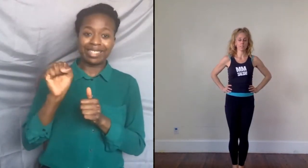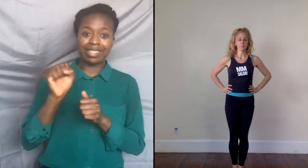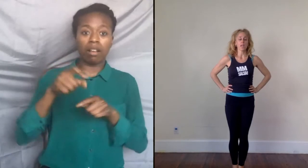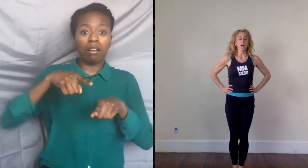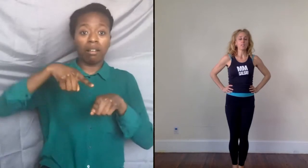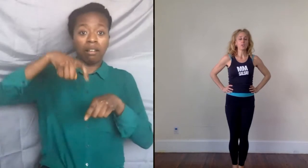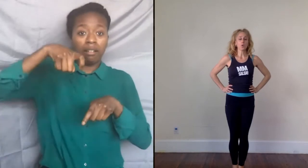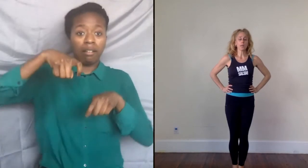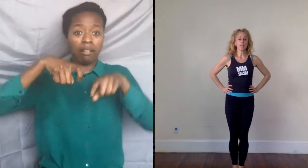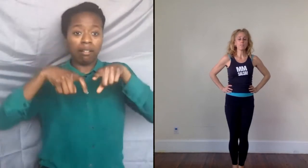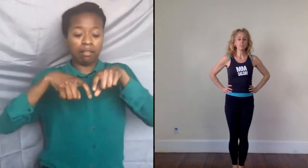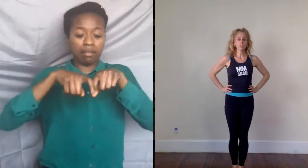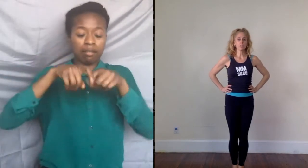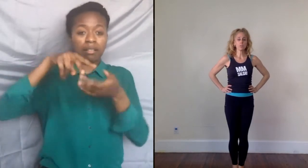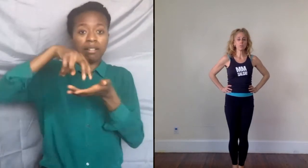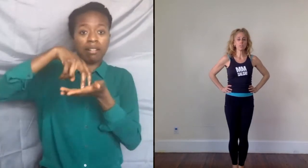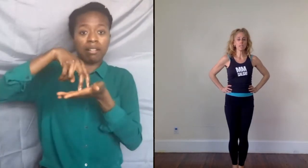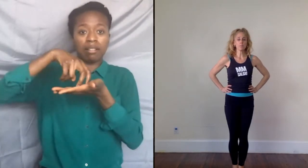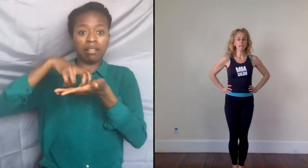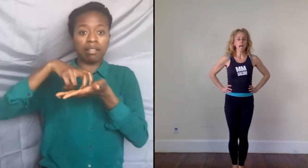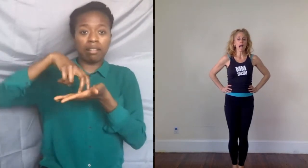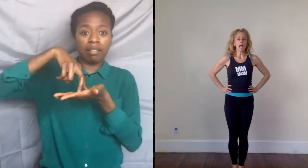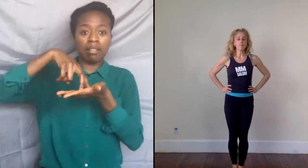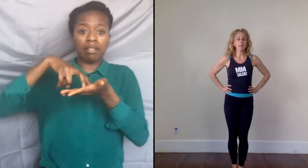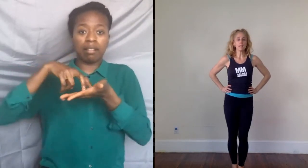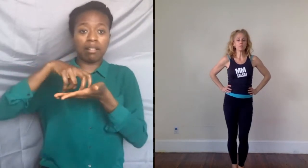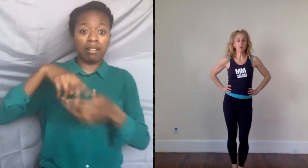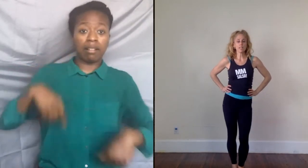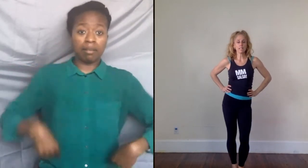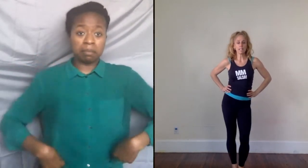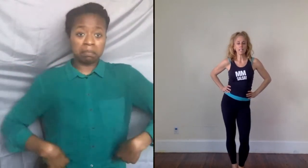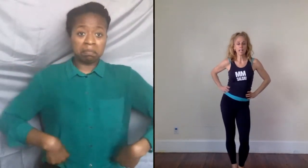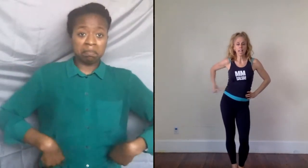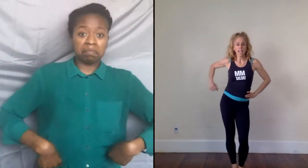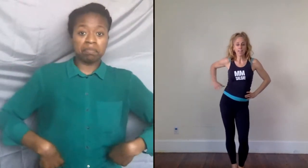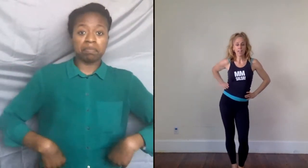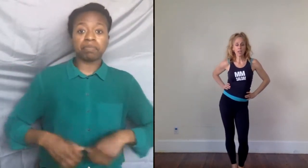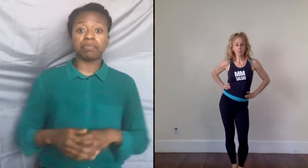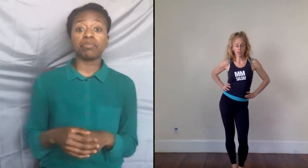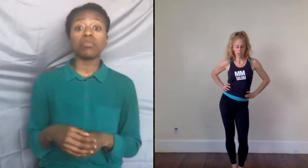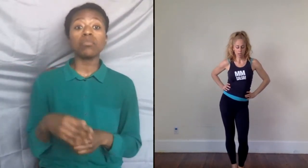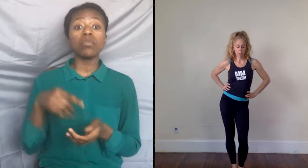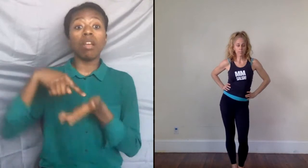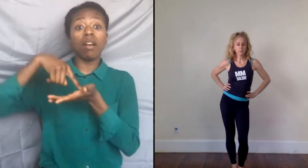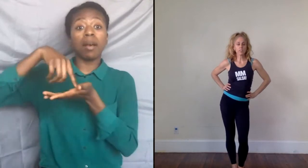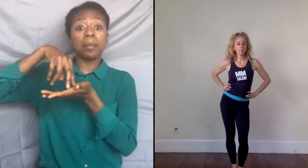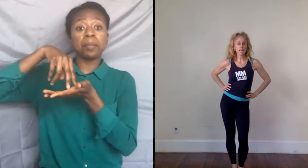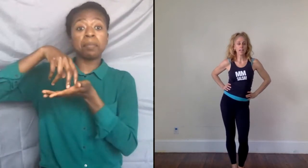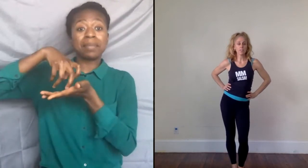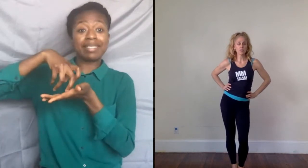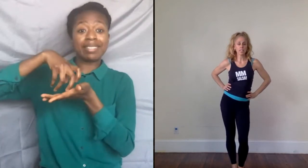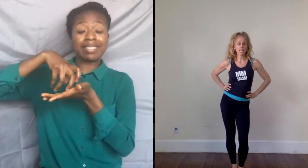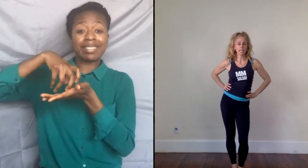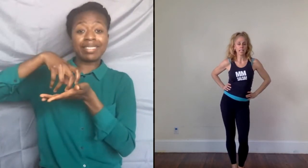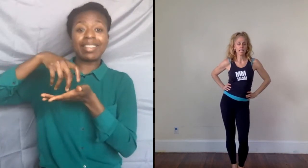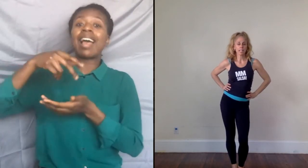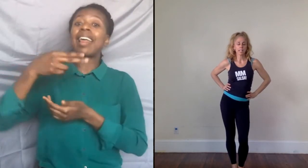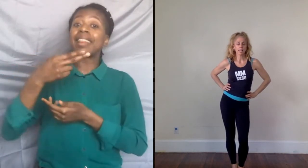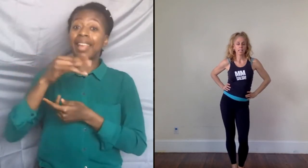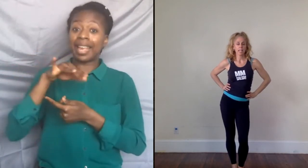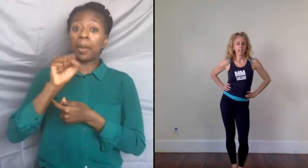hips. So when I first start to move the hips, I bend one knee and the hip comes out to the side on the straight